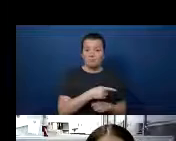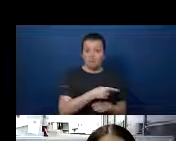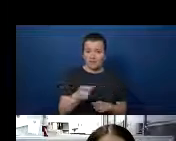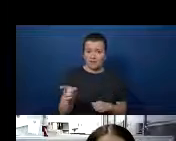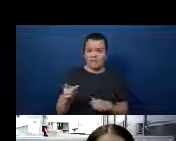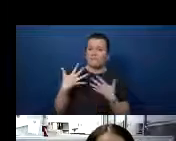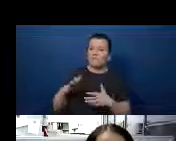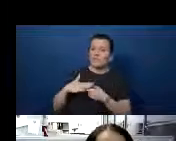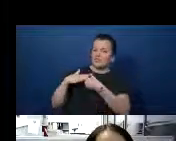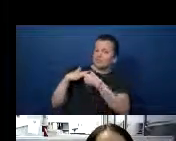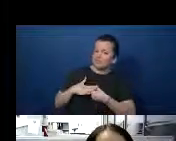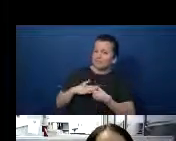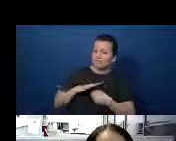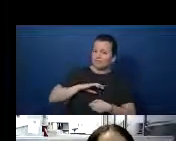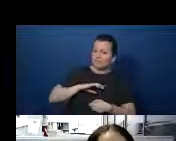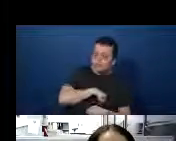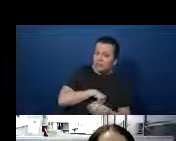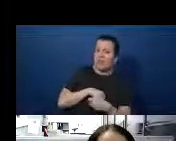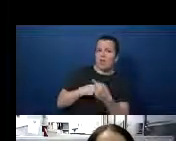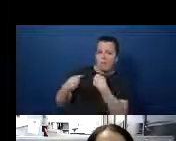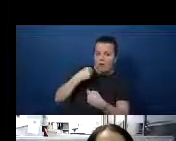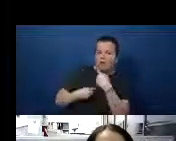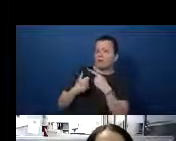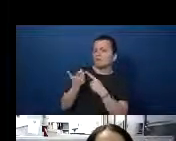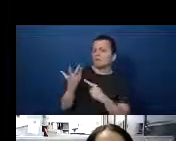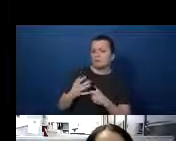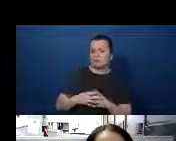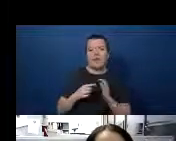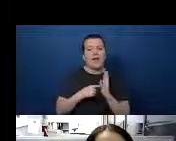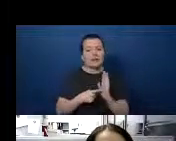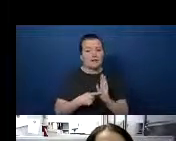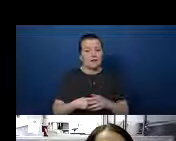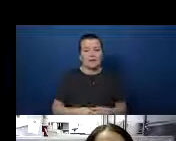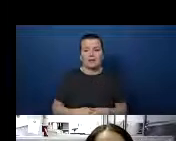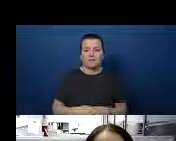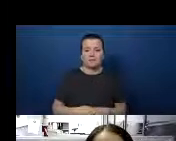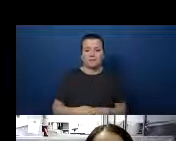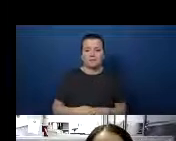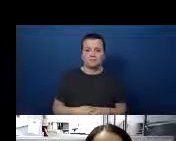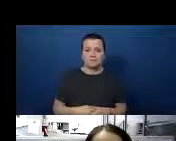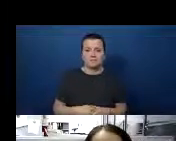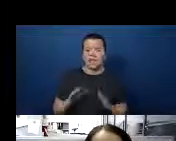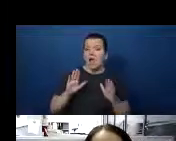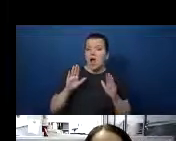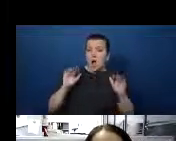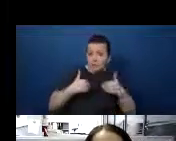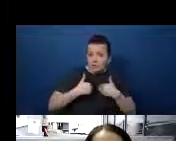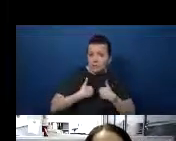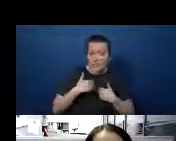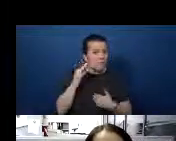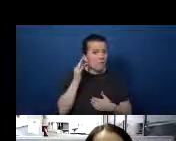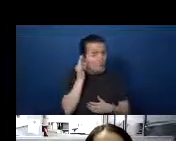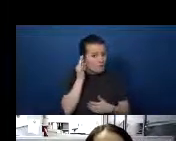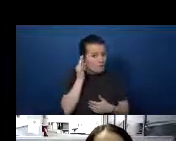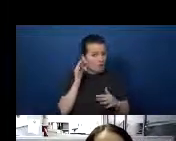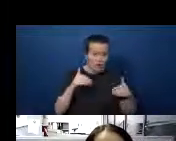in bullying behavior. For example, Li Zi, a woman with dwarfism, mentioned that people imitated the way